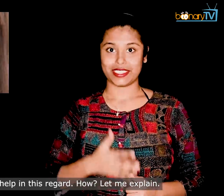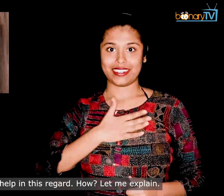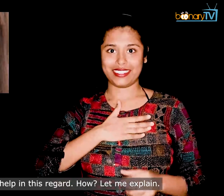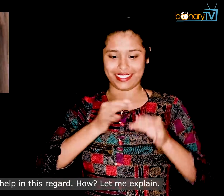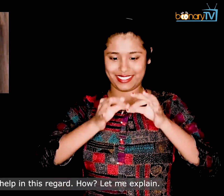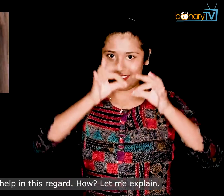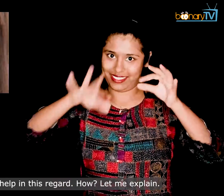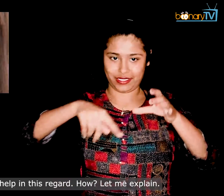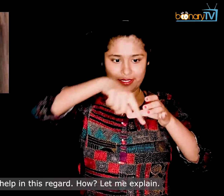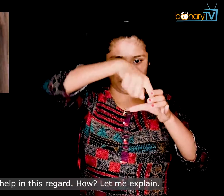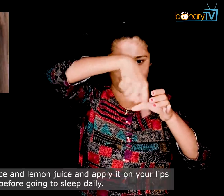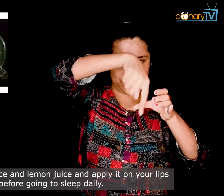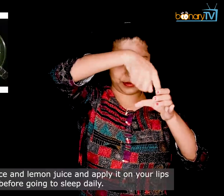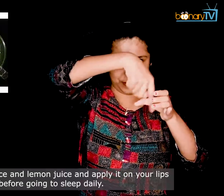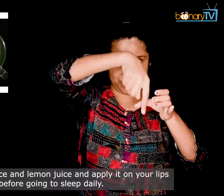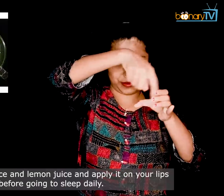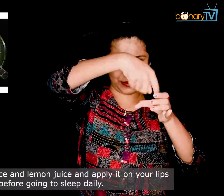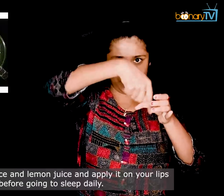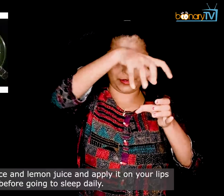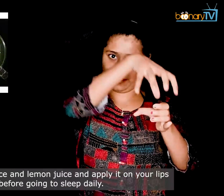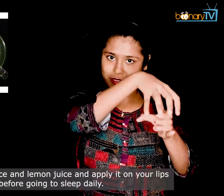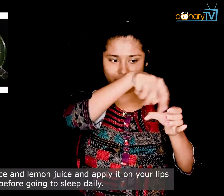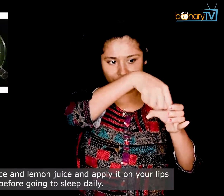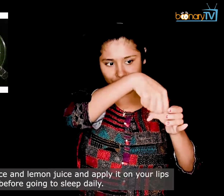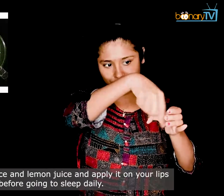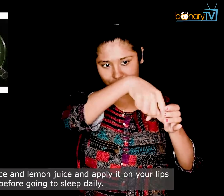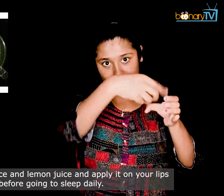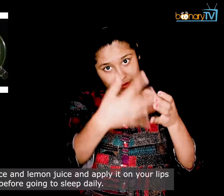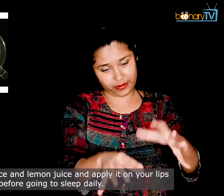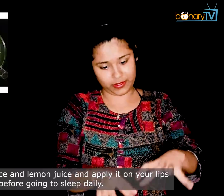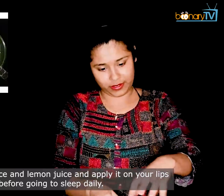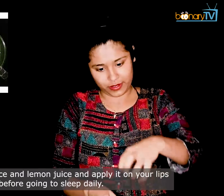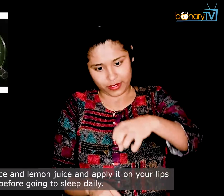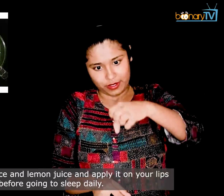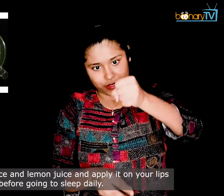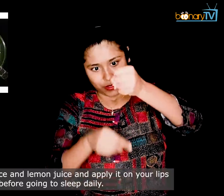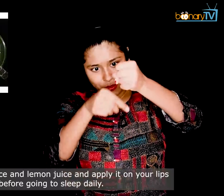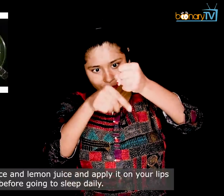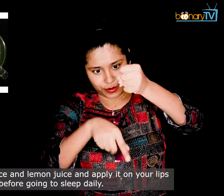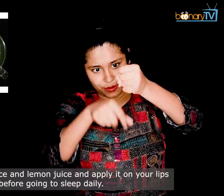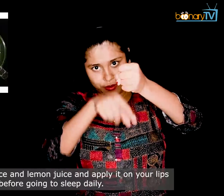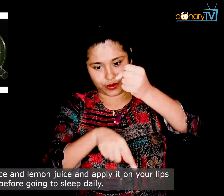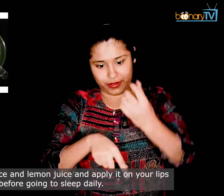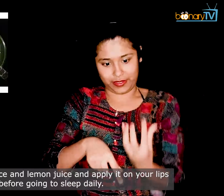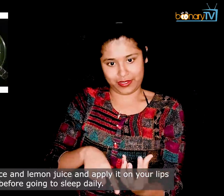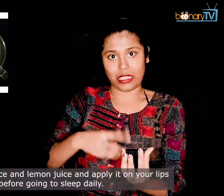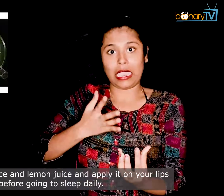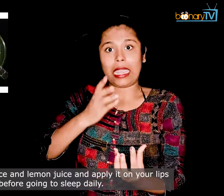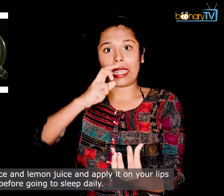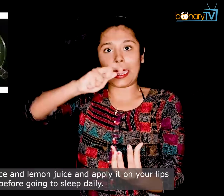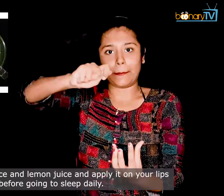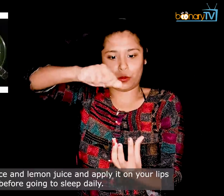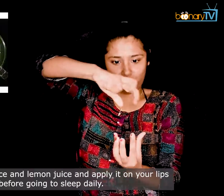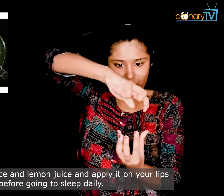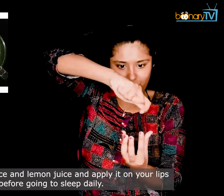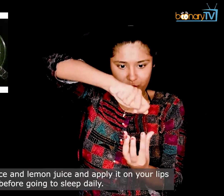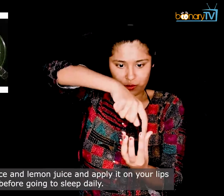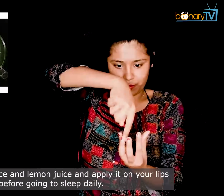me explain. Mix coriander juice and lemon juice and apply it